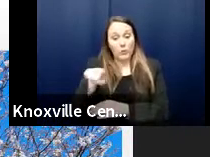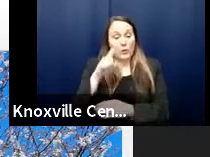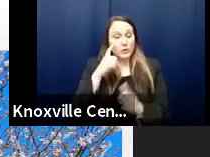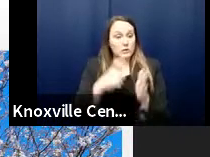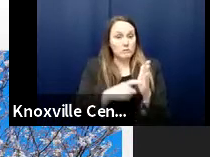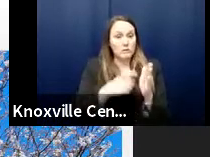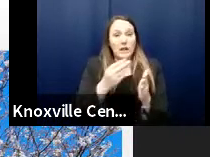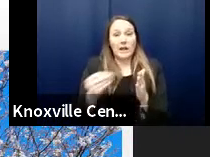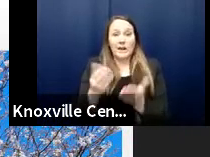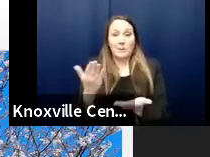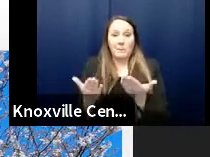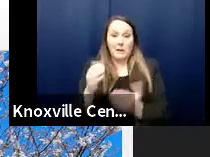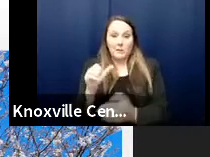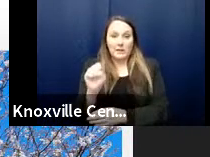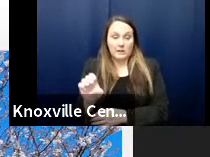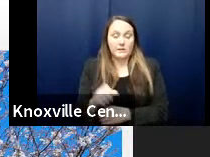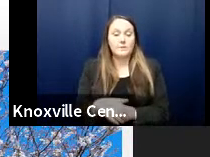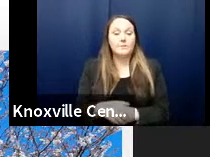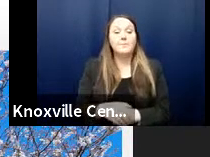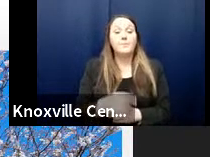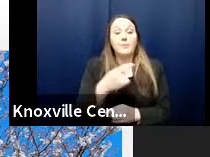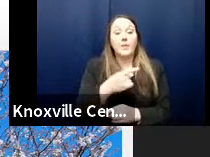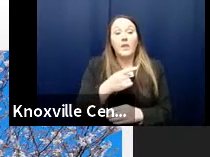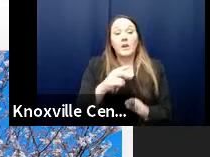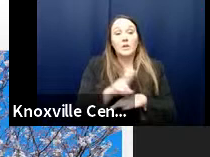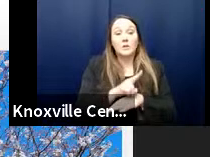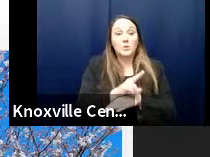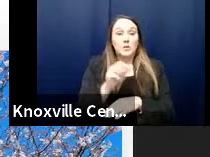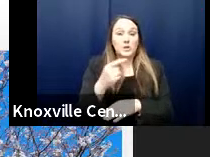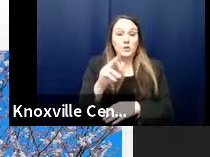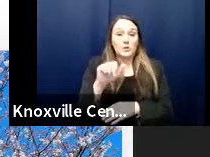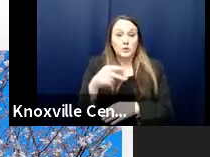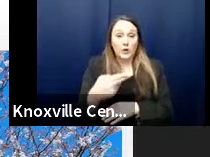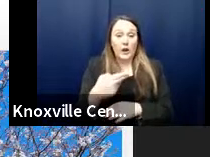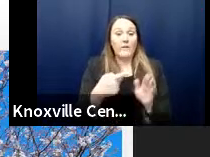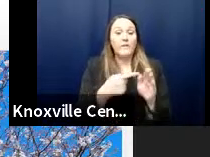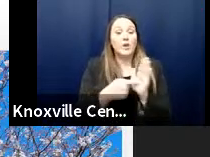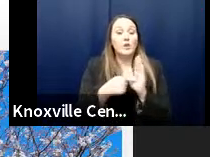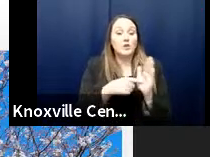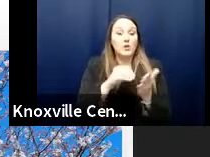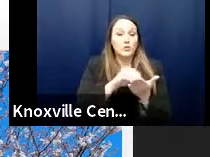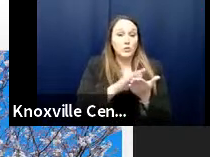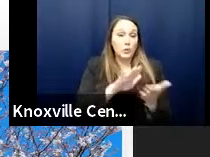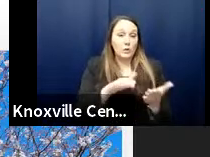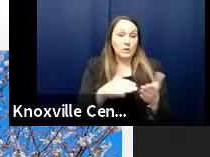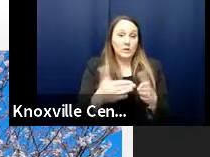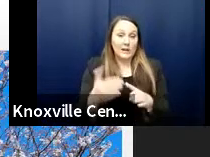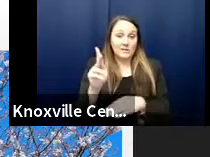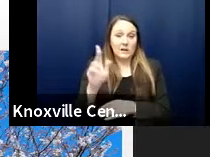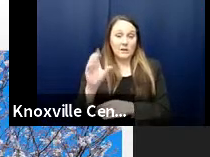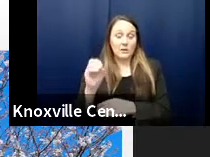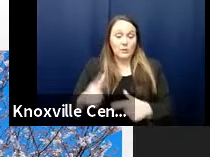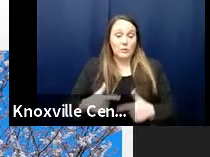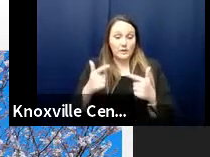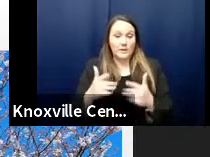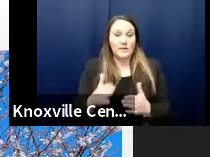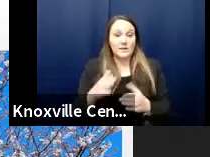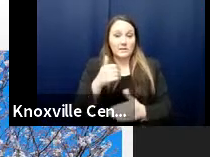cases. For this benchmark, we use a graph that shows the reported deaths of Knox County residents by the date of